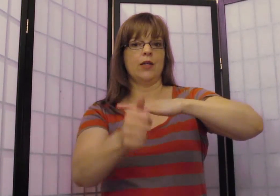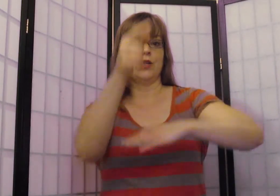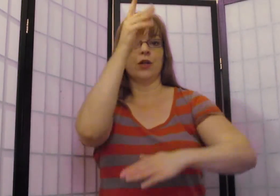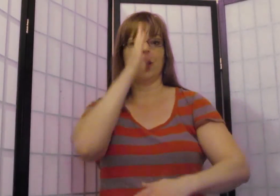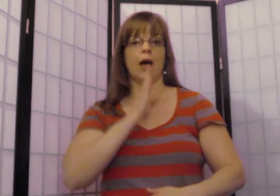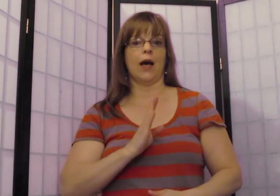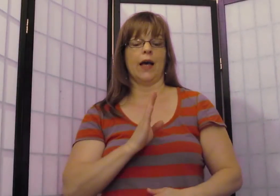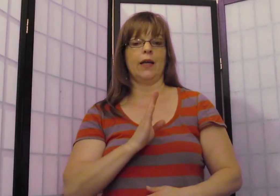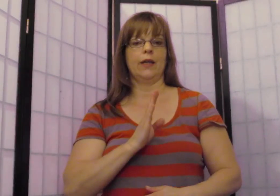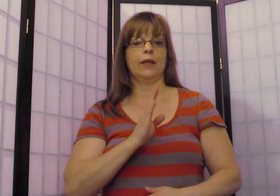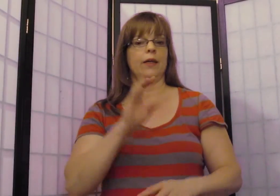under God,